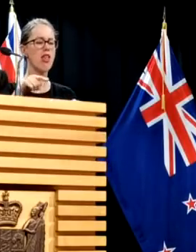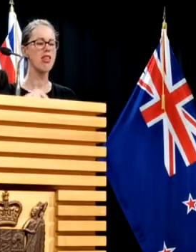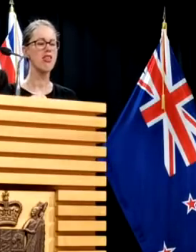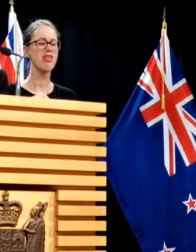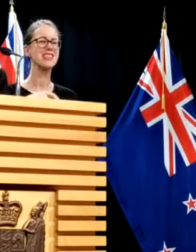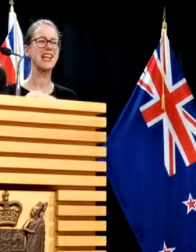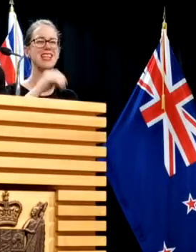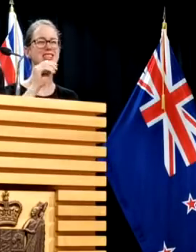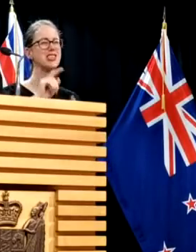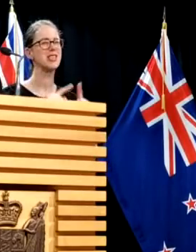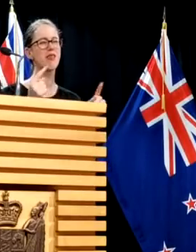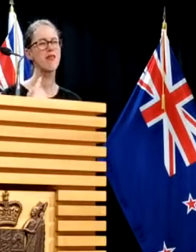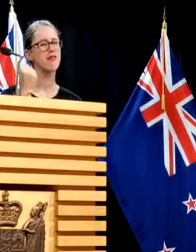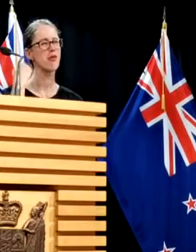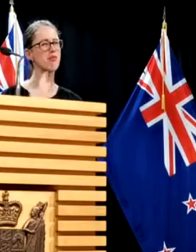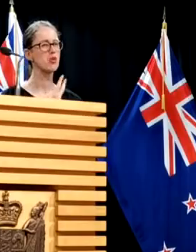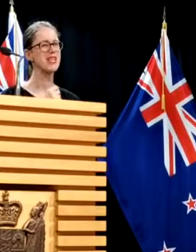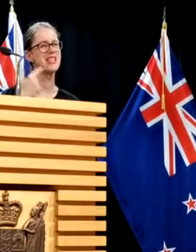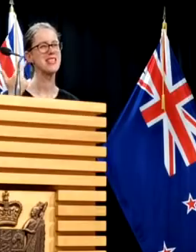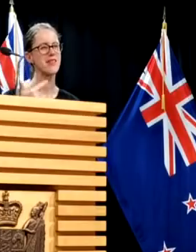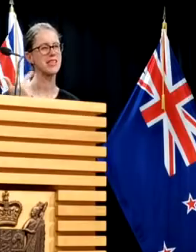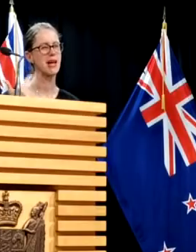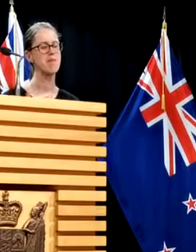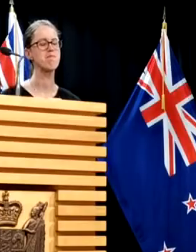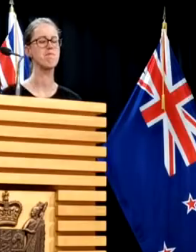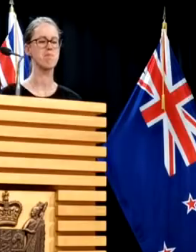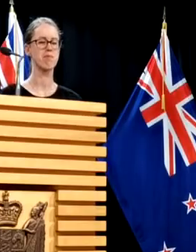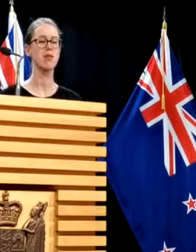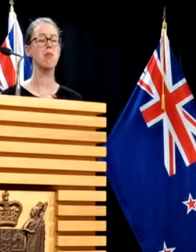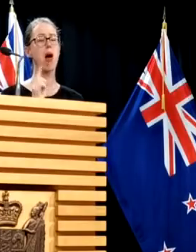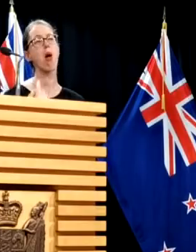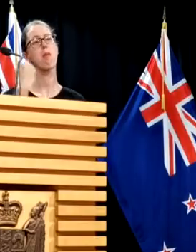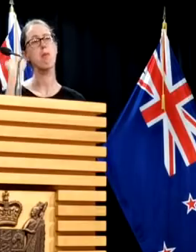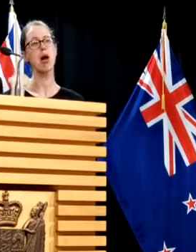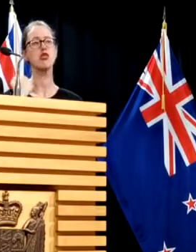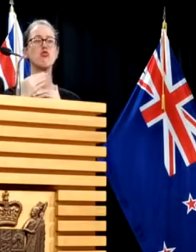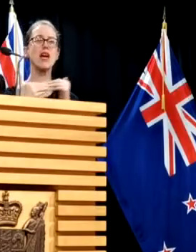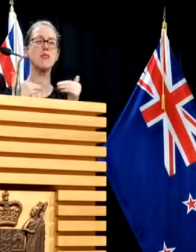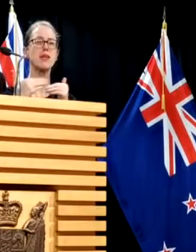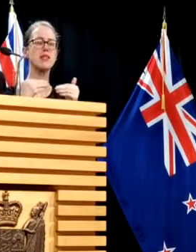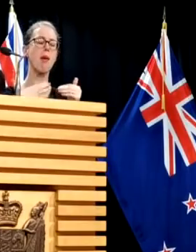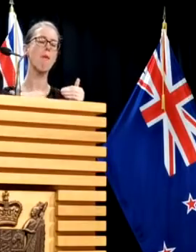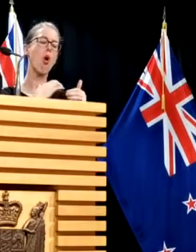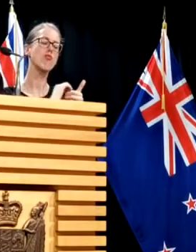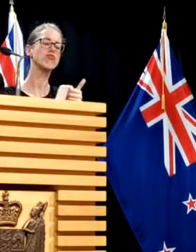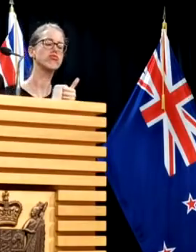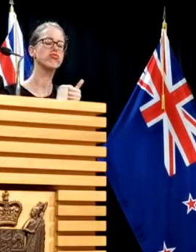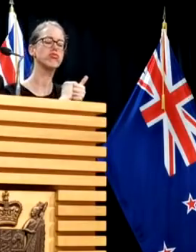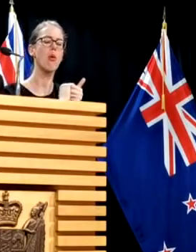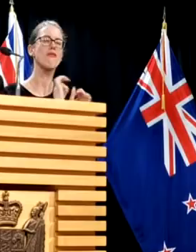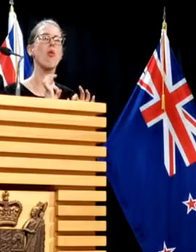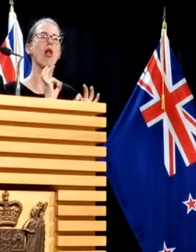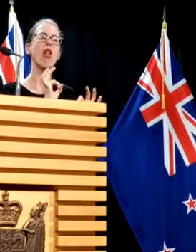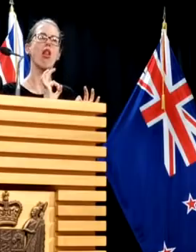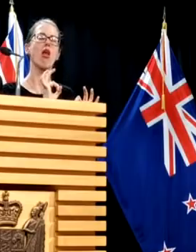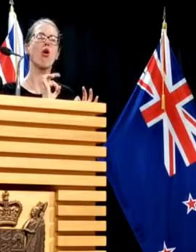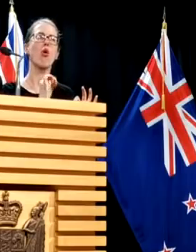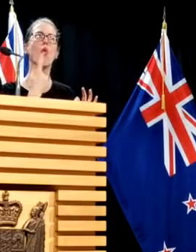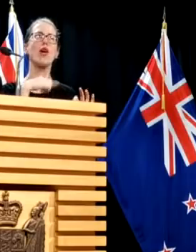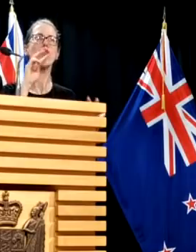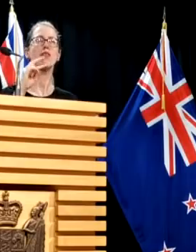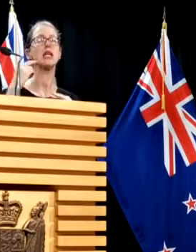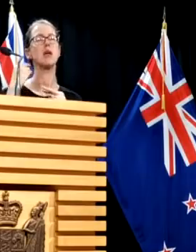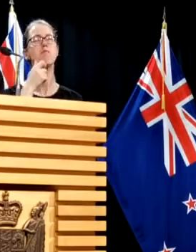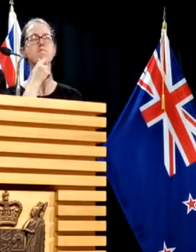not 2017, but we have had past arrangements that have been somewhat closer, and those are the ones that we reflected